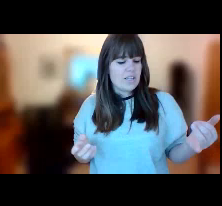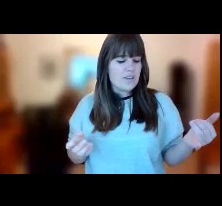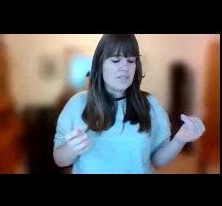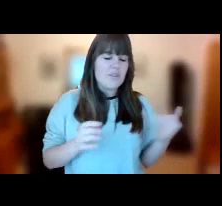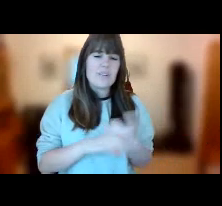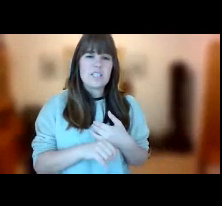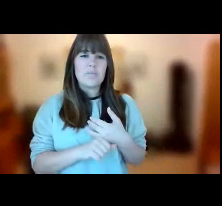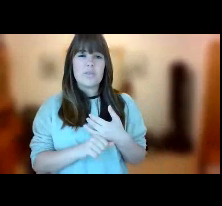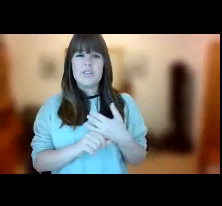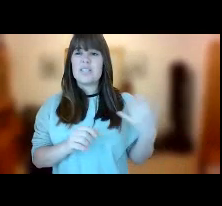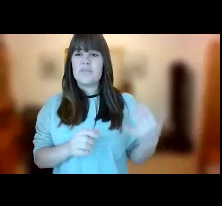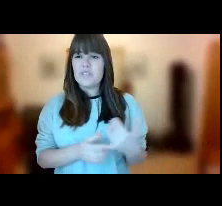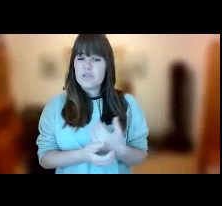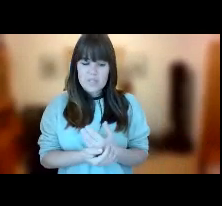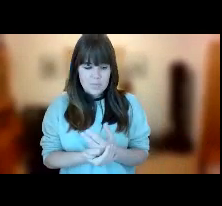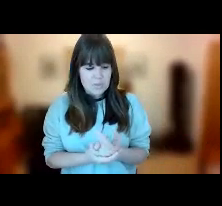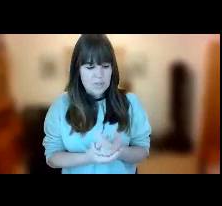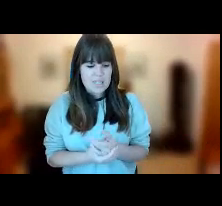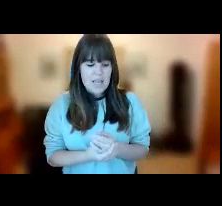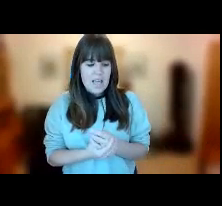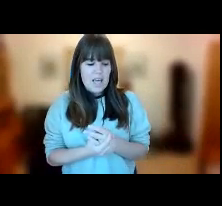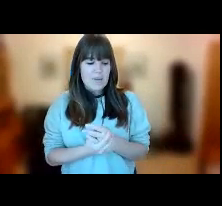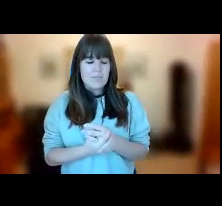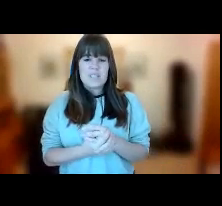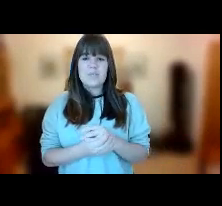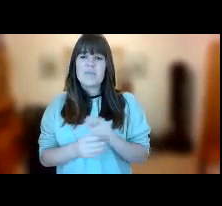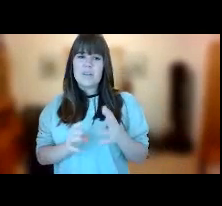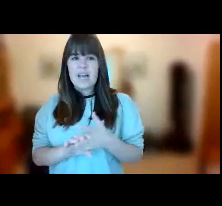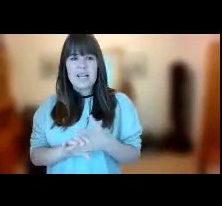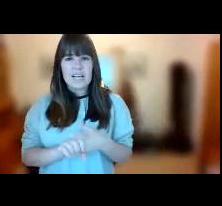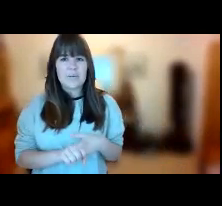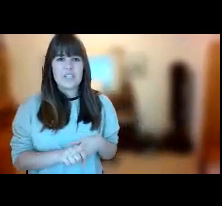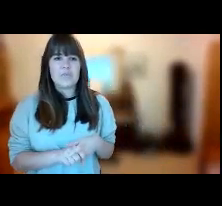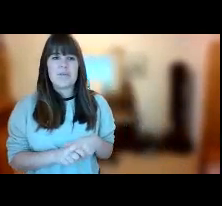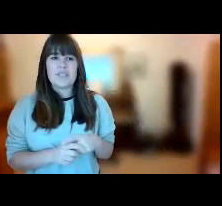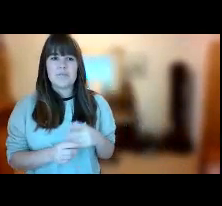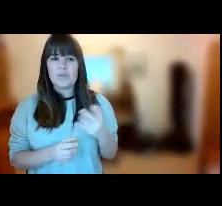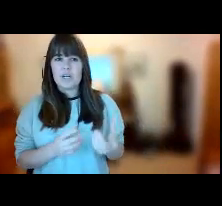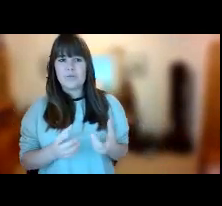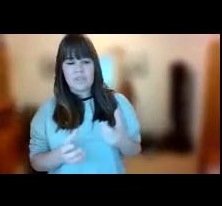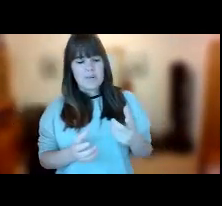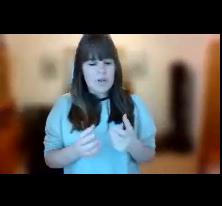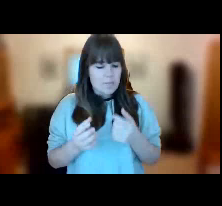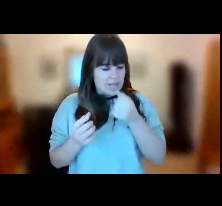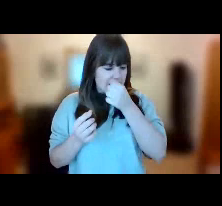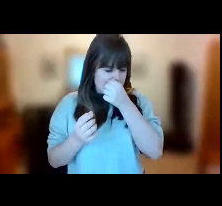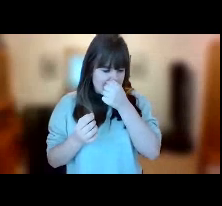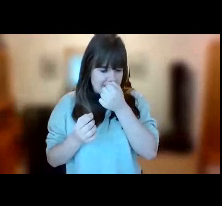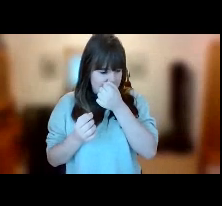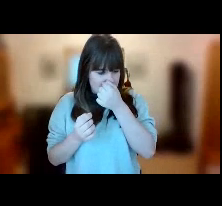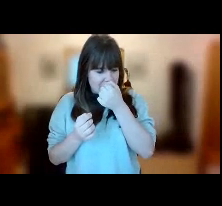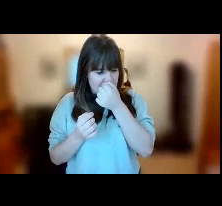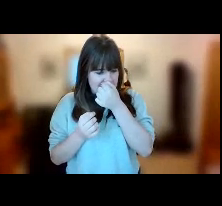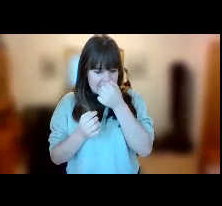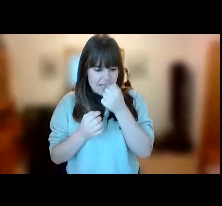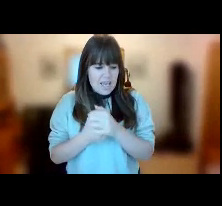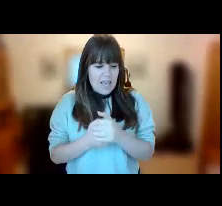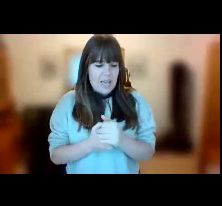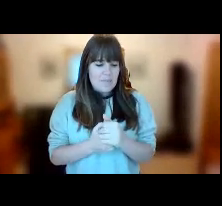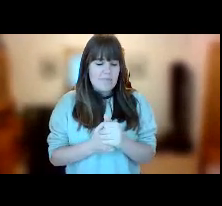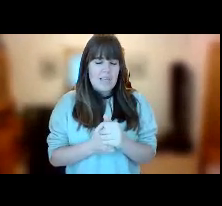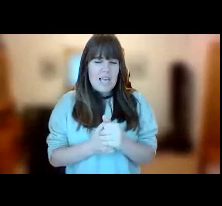that we can use. So, for example, using some visual supports, some simplified language, maybe some more culturally appropriate and sensitive